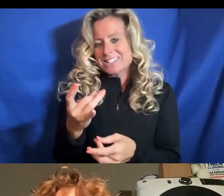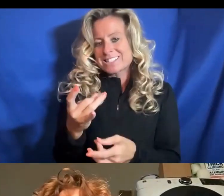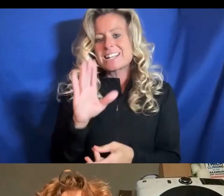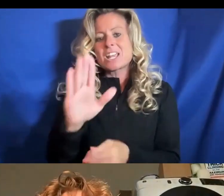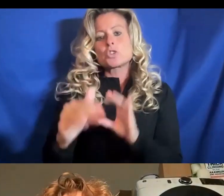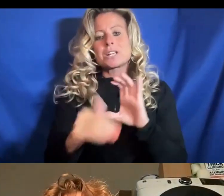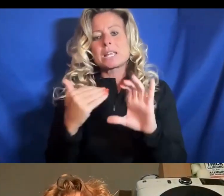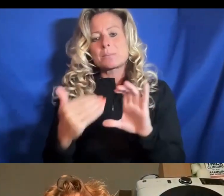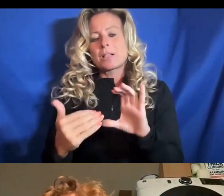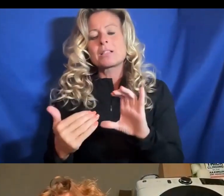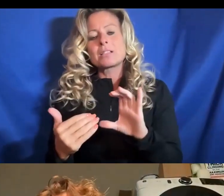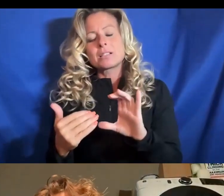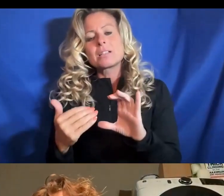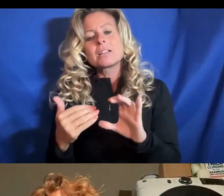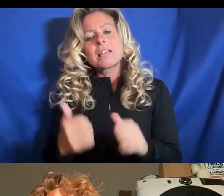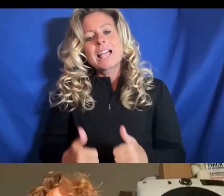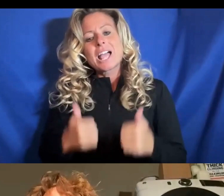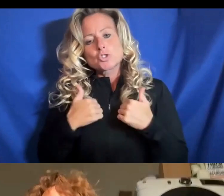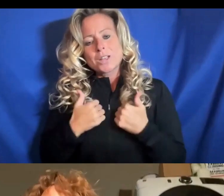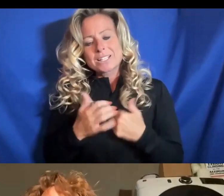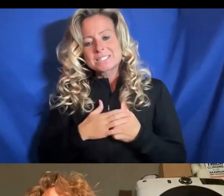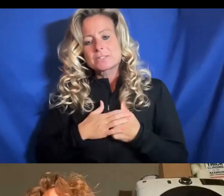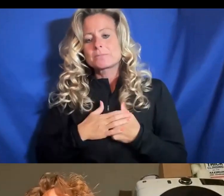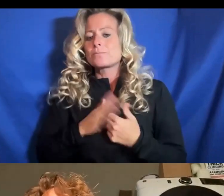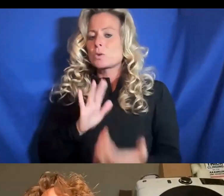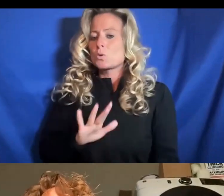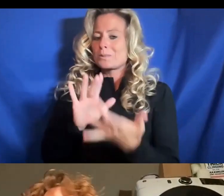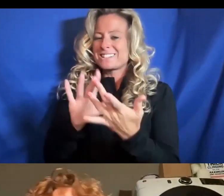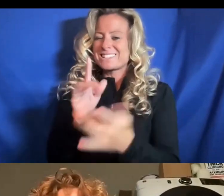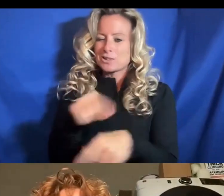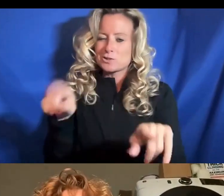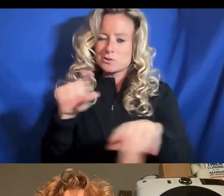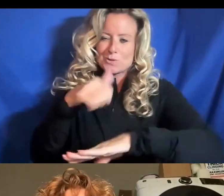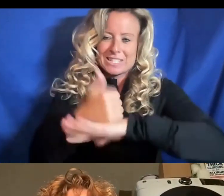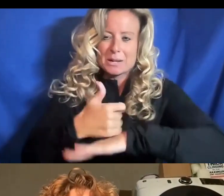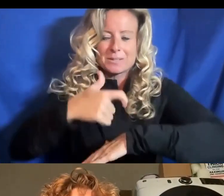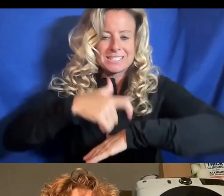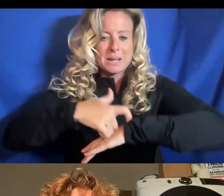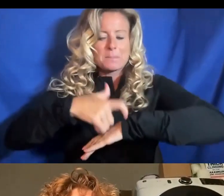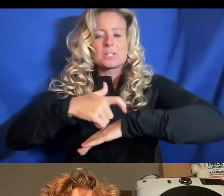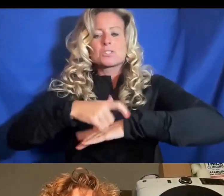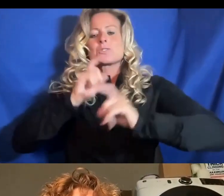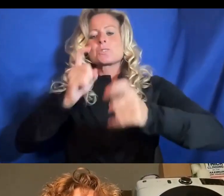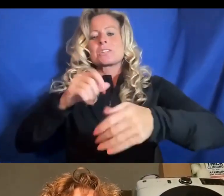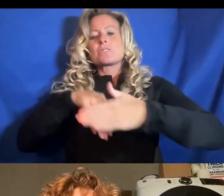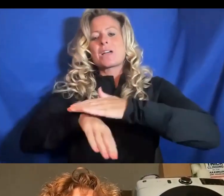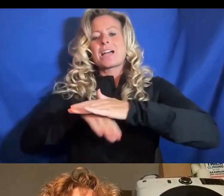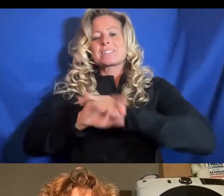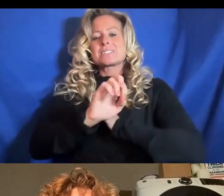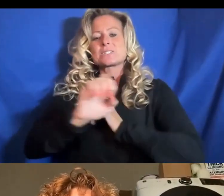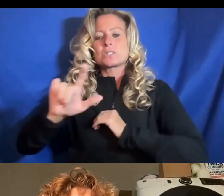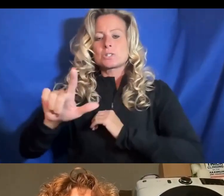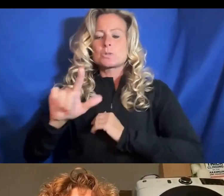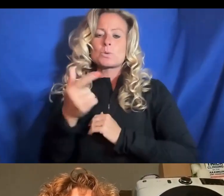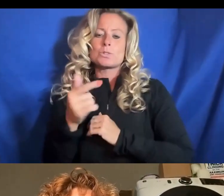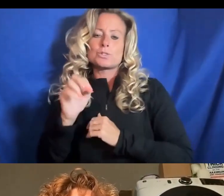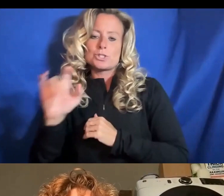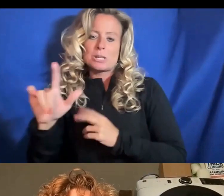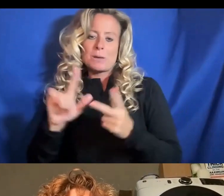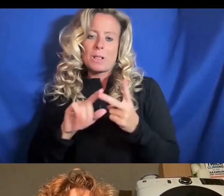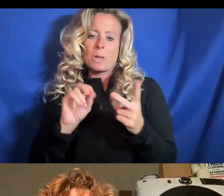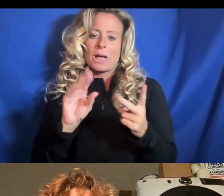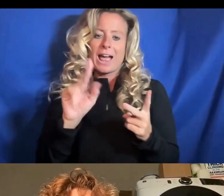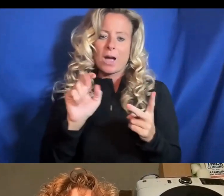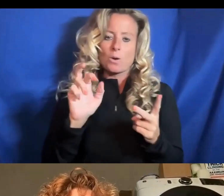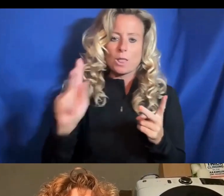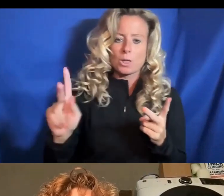email address. Interested and your email address. We will be in touch to set up a time to give you access to this tool, Gmail or Outlook,